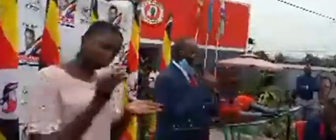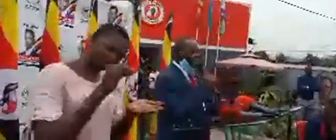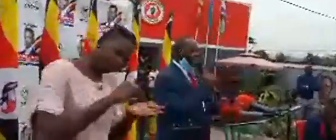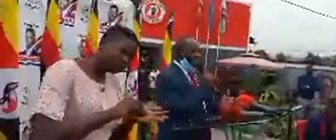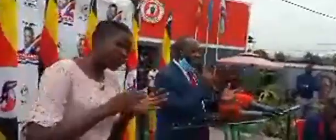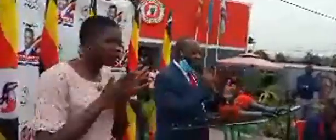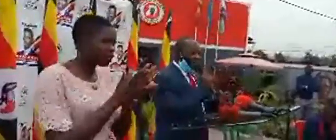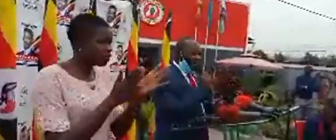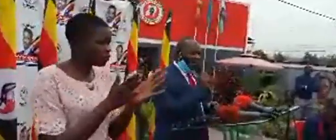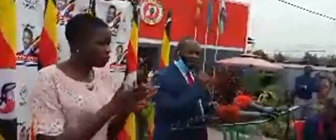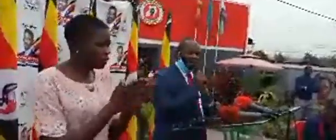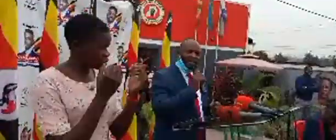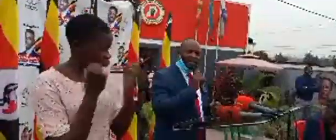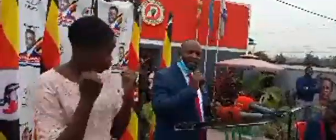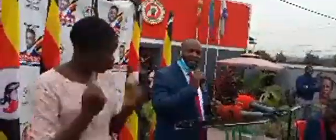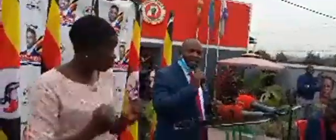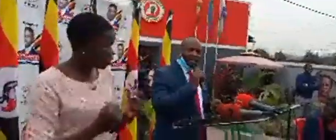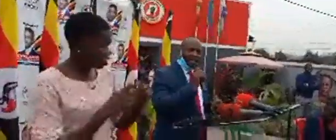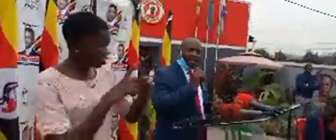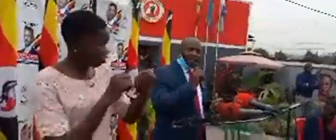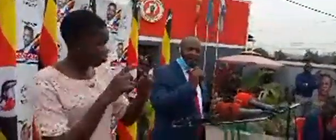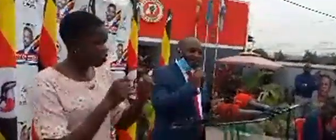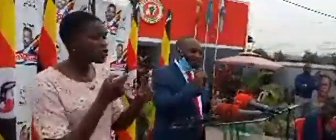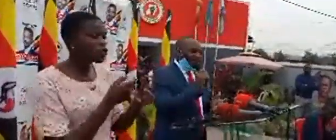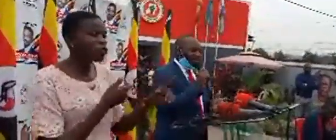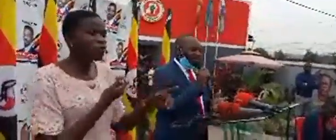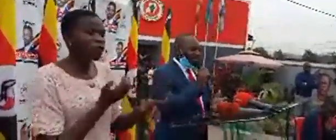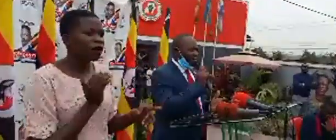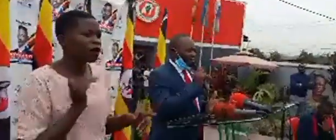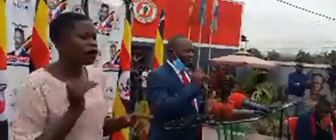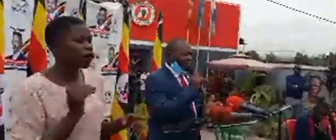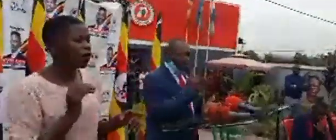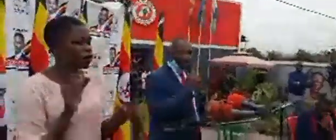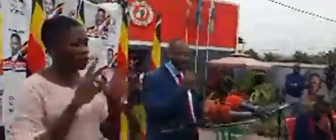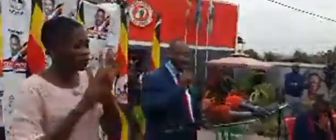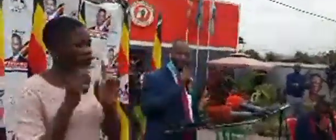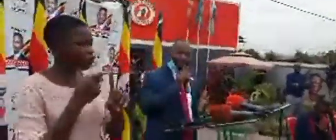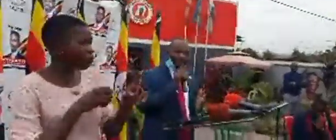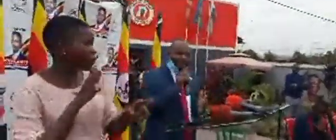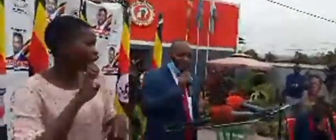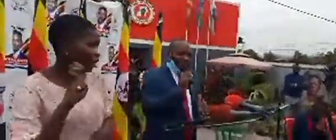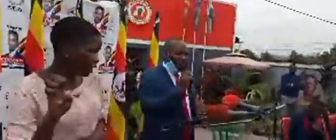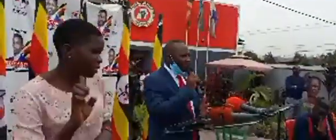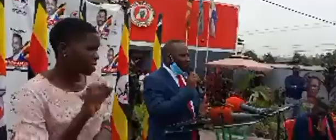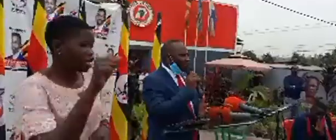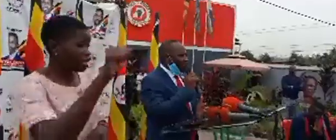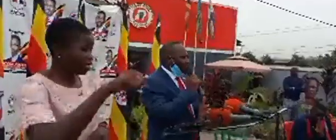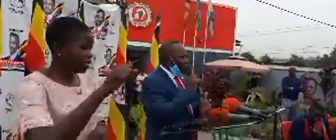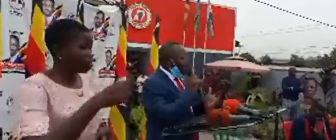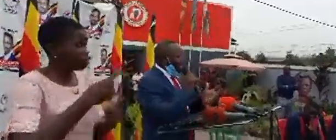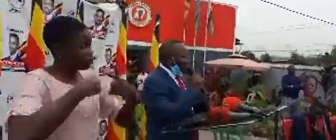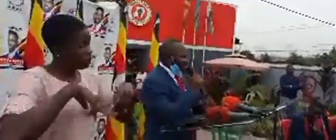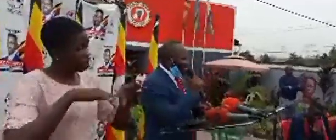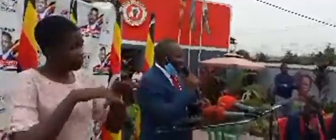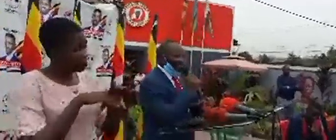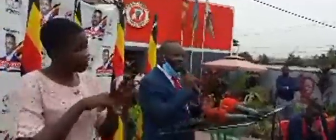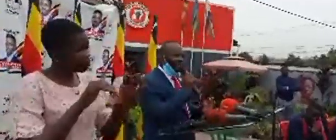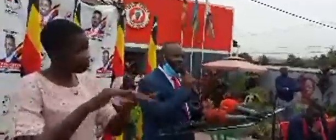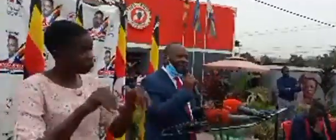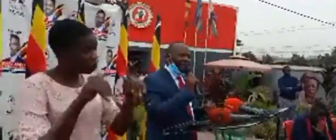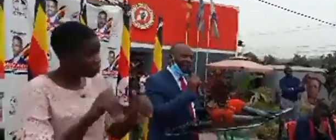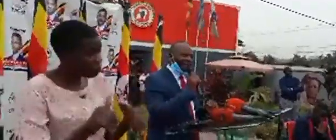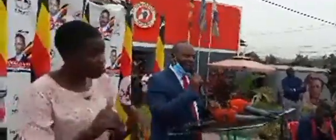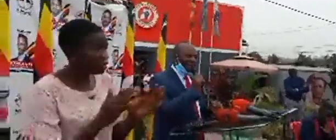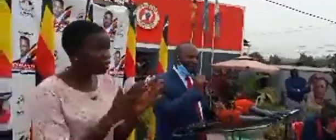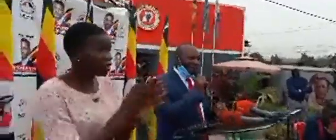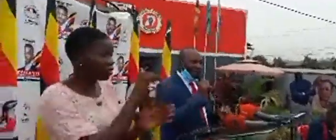bya munange nti tusinkanye nga baka ba parliament n'abakulembeze b'ekibiina